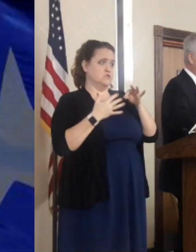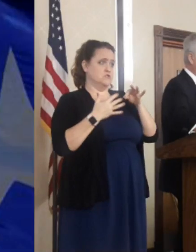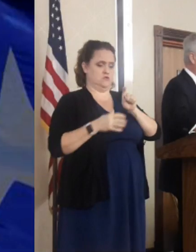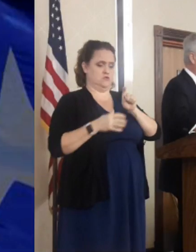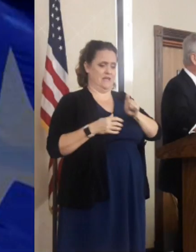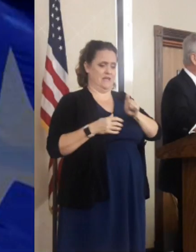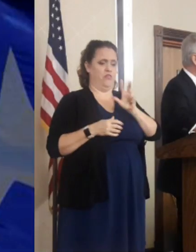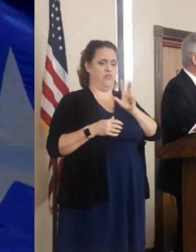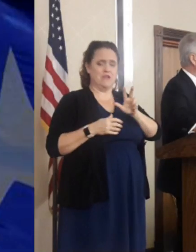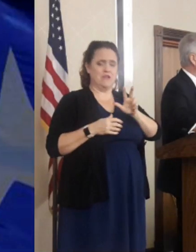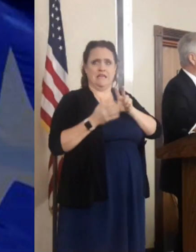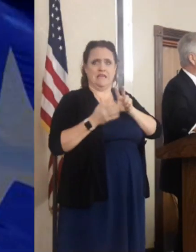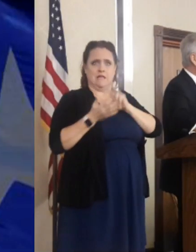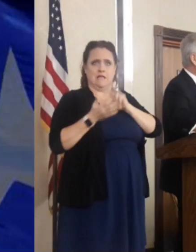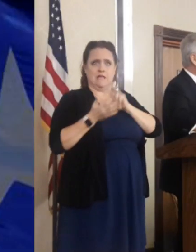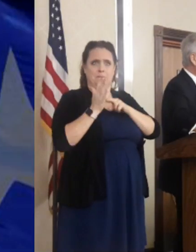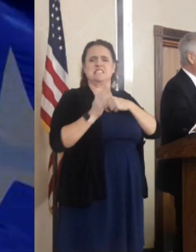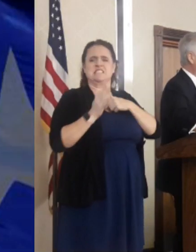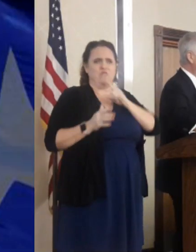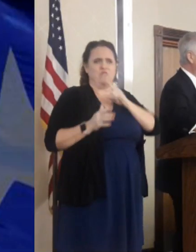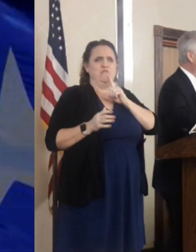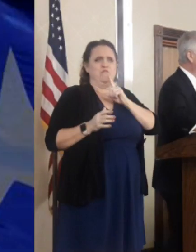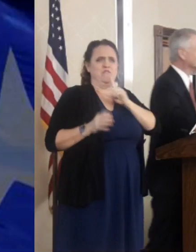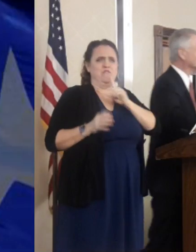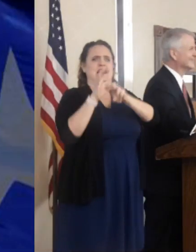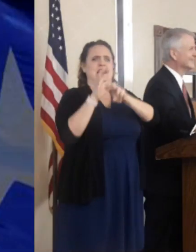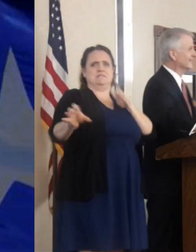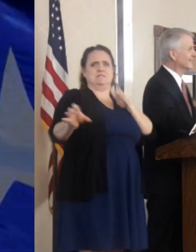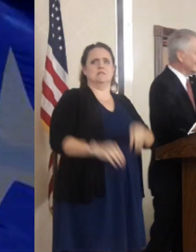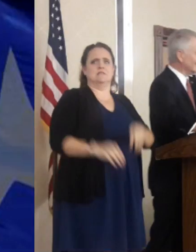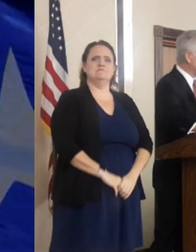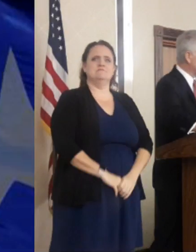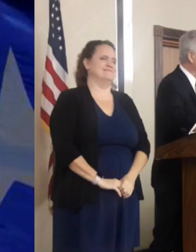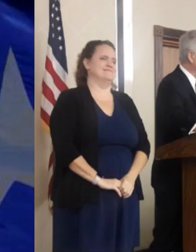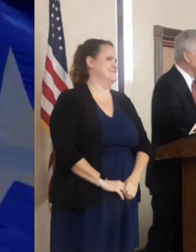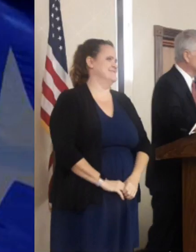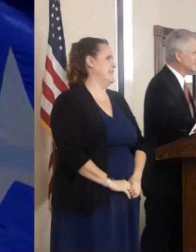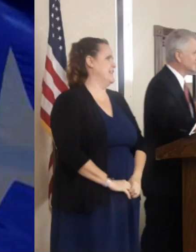abstain. Mr. Chairman, Mark Yes,